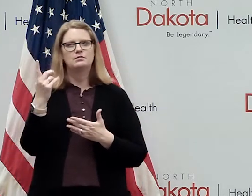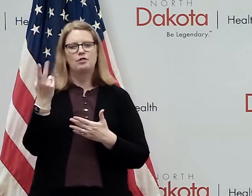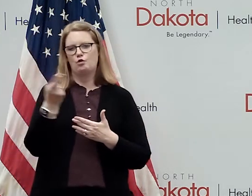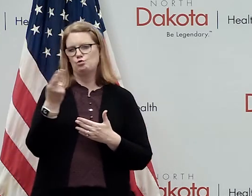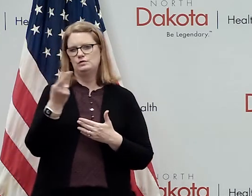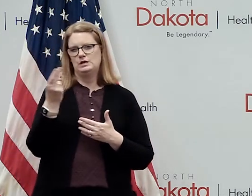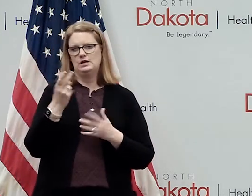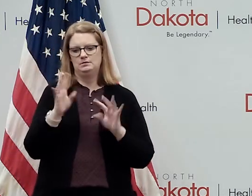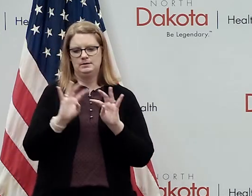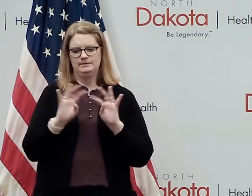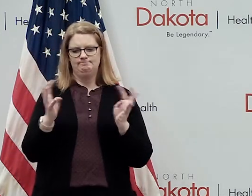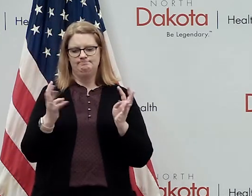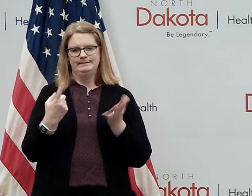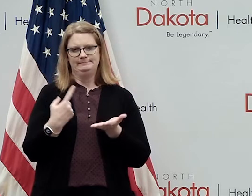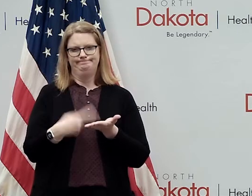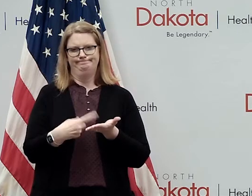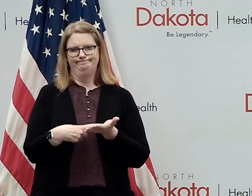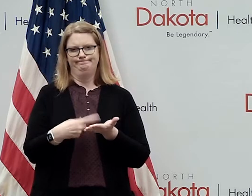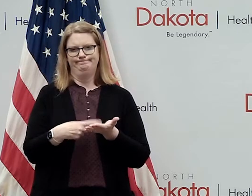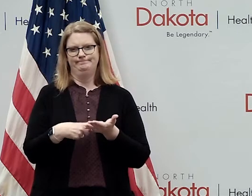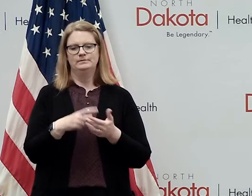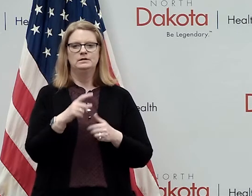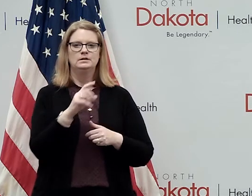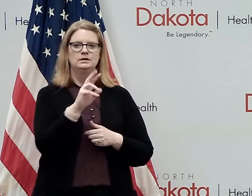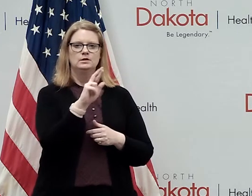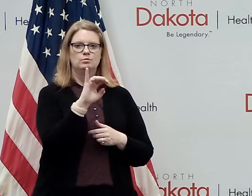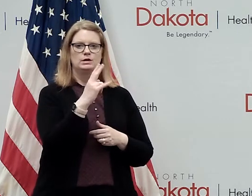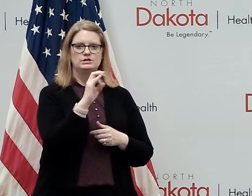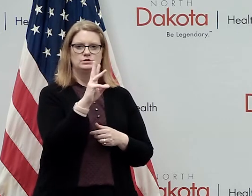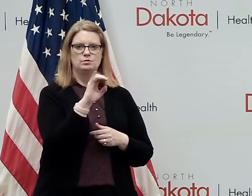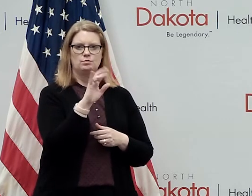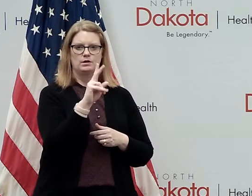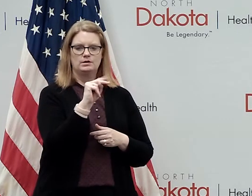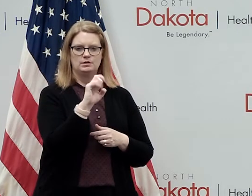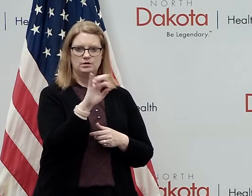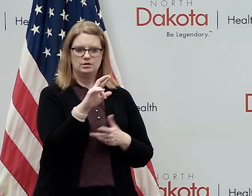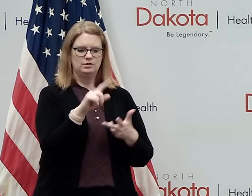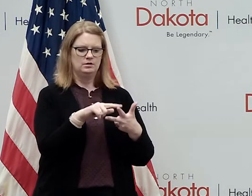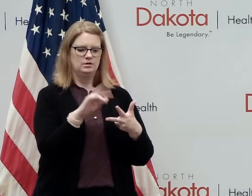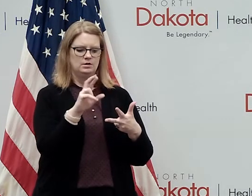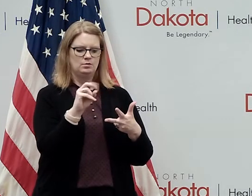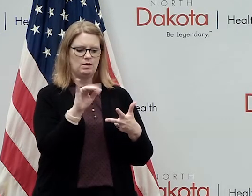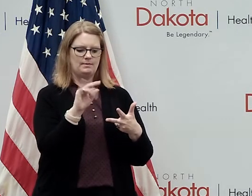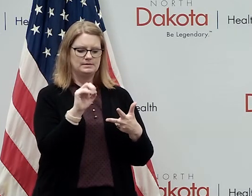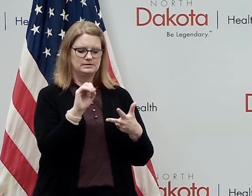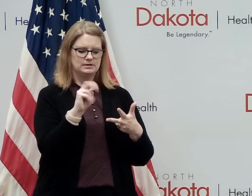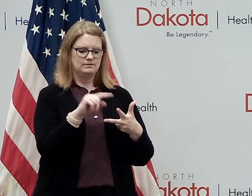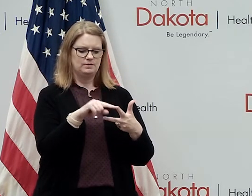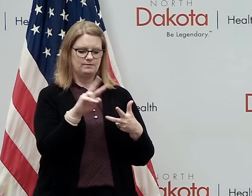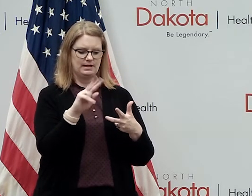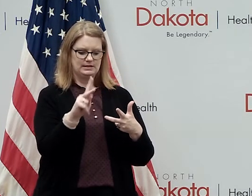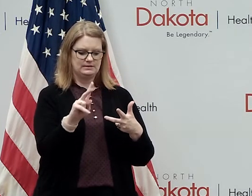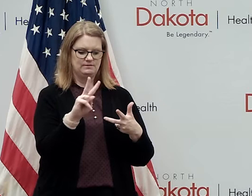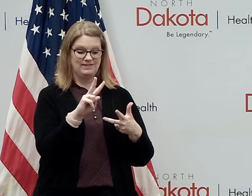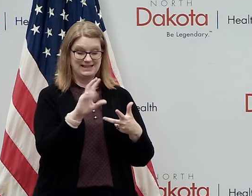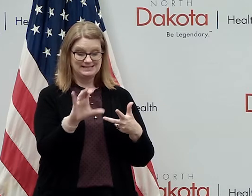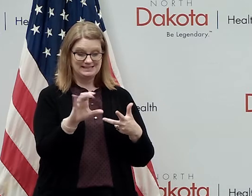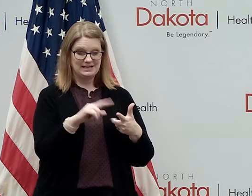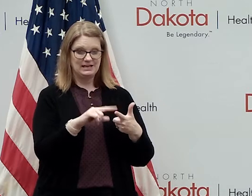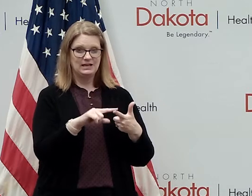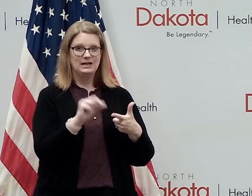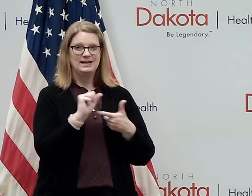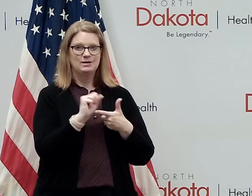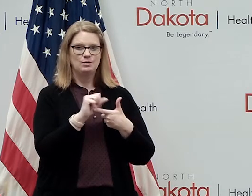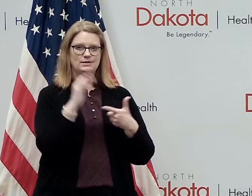Thursday. We had Majority Leader Rich Wardner. We had Senator Robinson from Valley City, who also works in